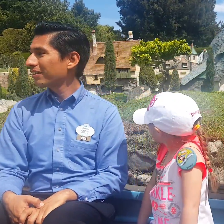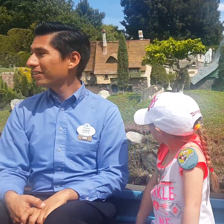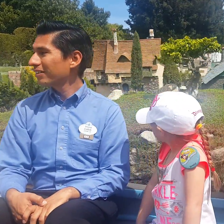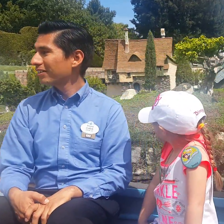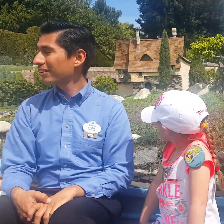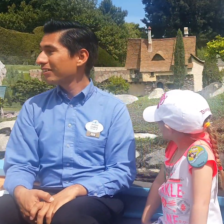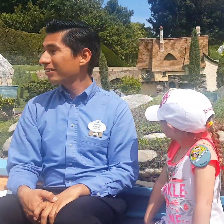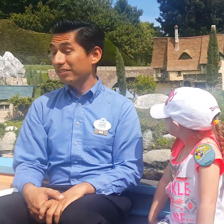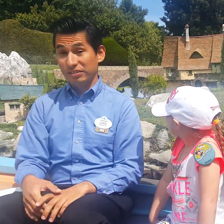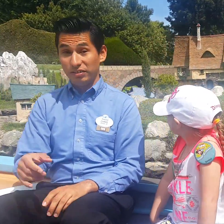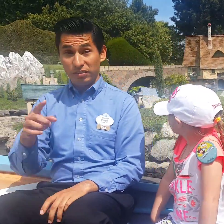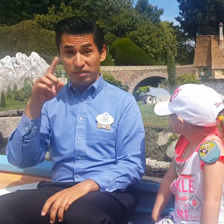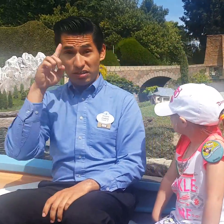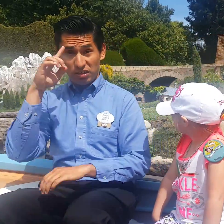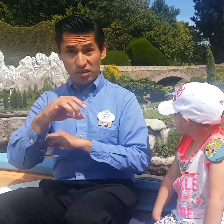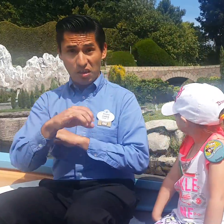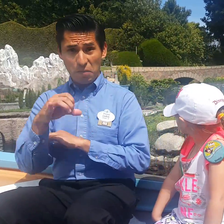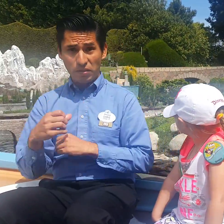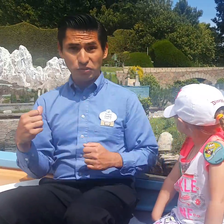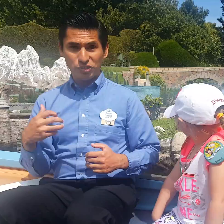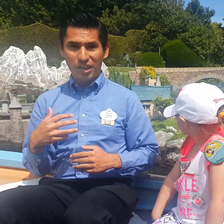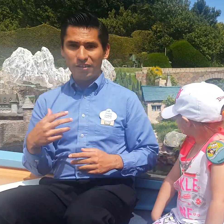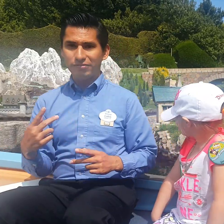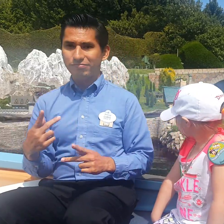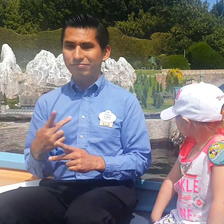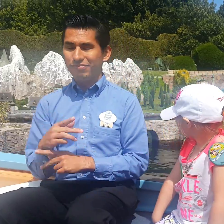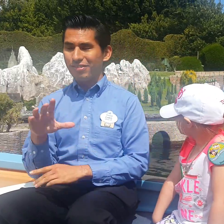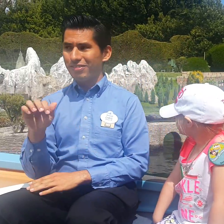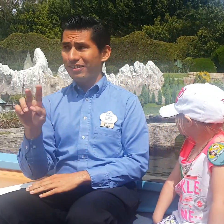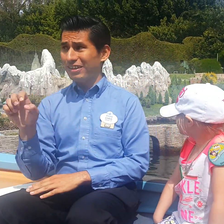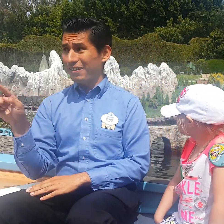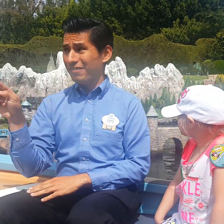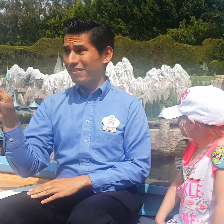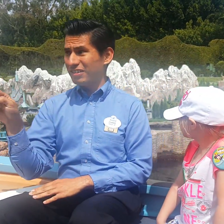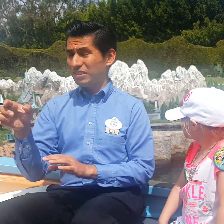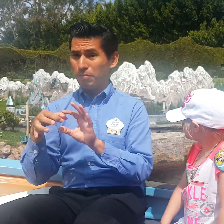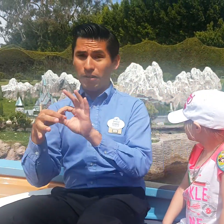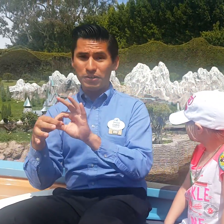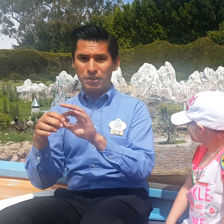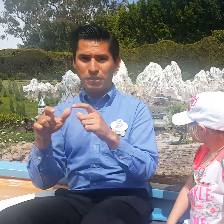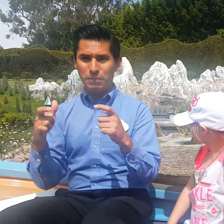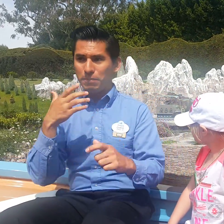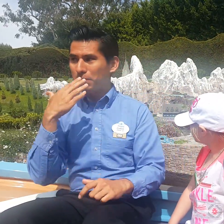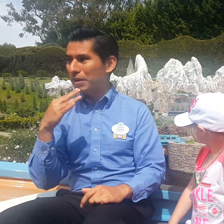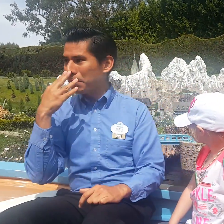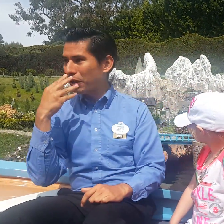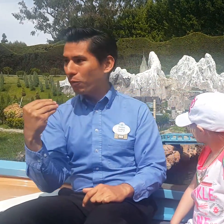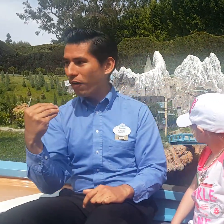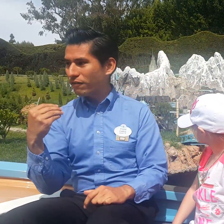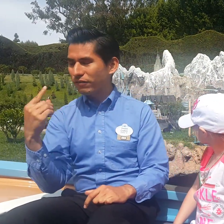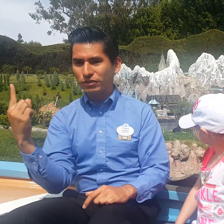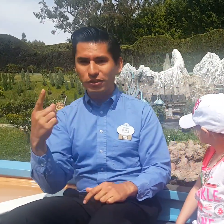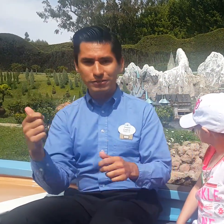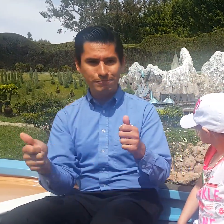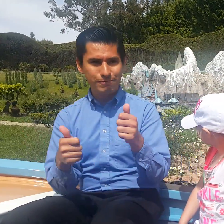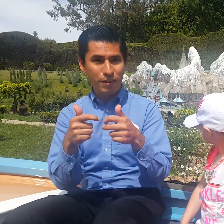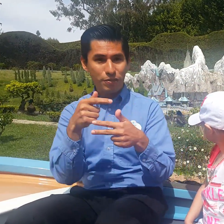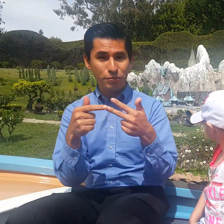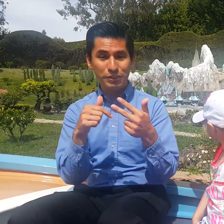If you thought Monstro was scary, the cave just to our left belongs to the big bad wolf. He's constantly after the three little pigs who luckily